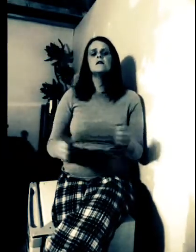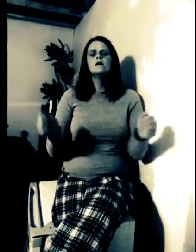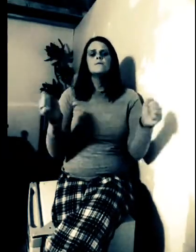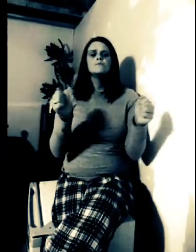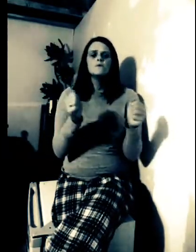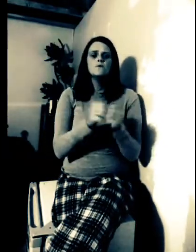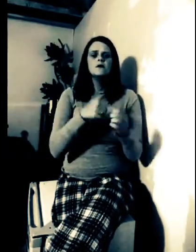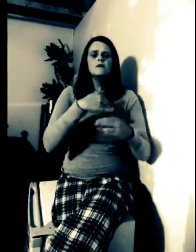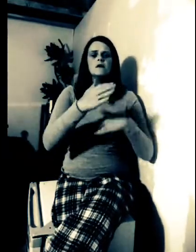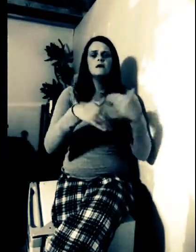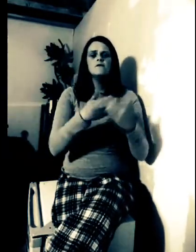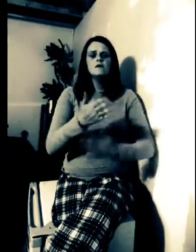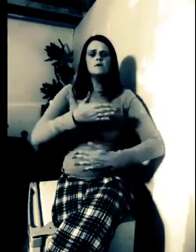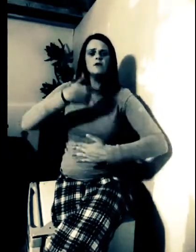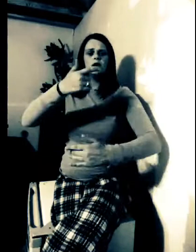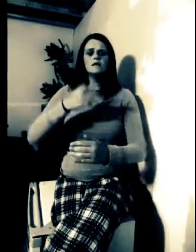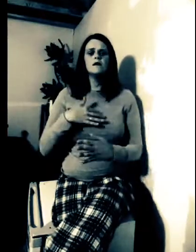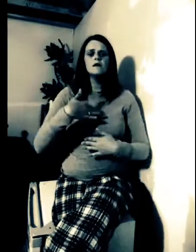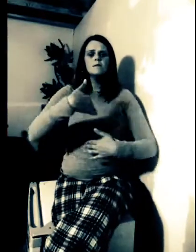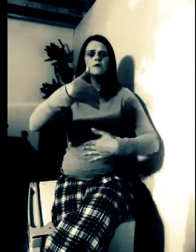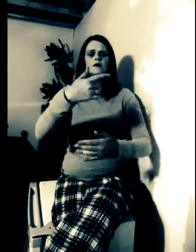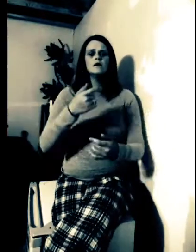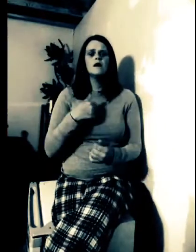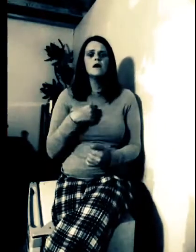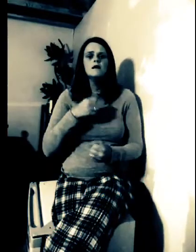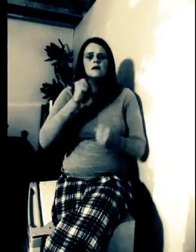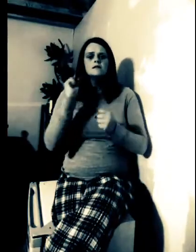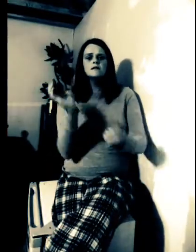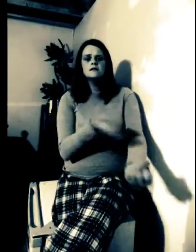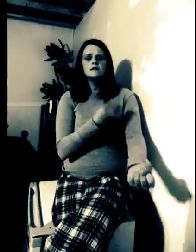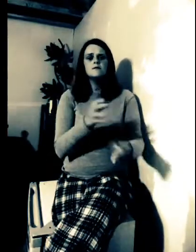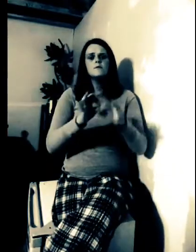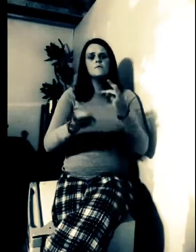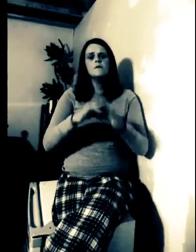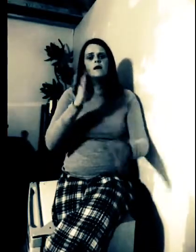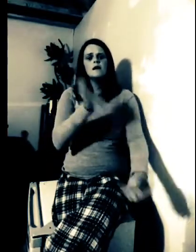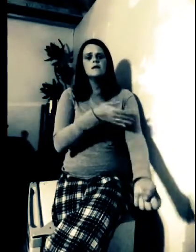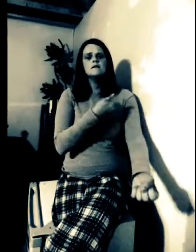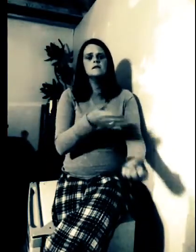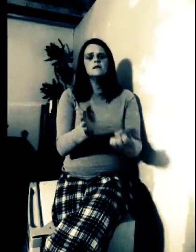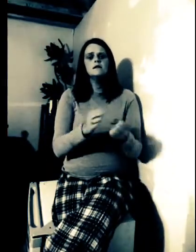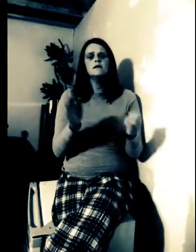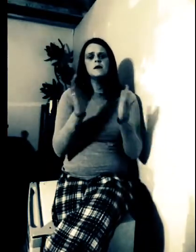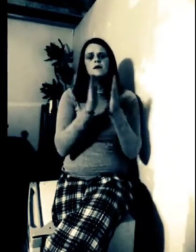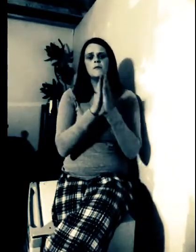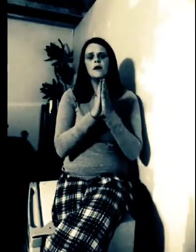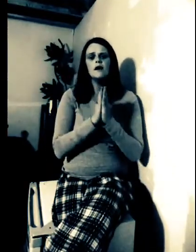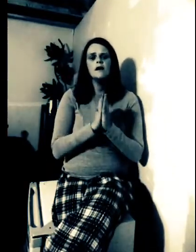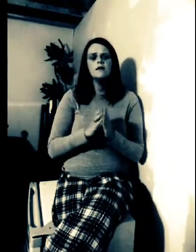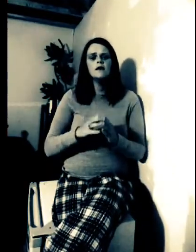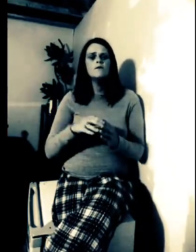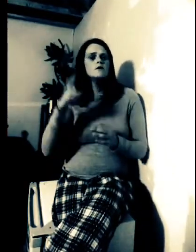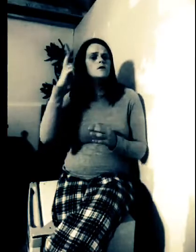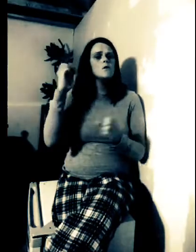With every breath I breathe Sing a simple melody Let them pray Let them